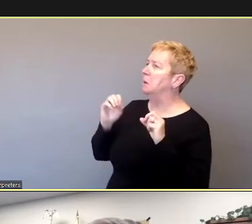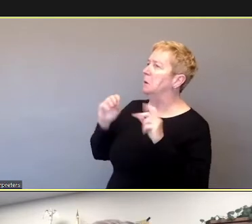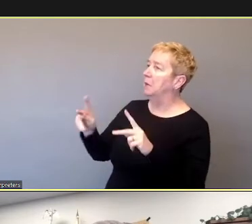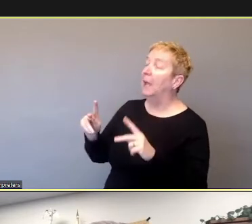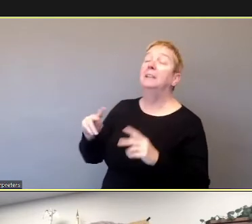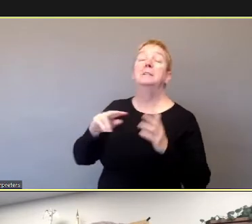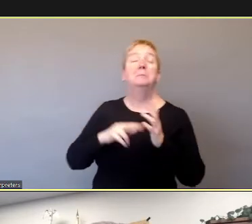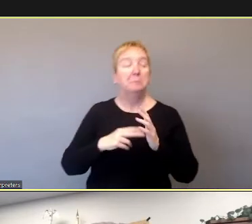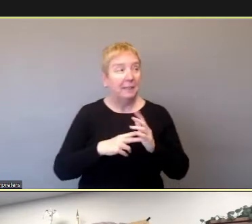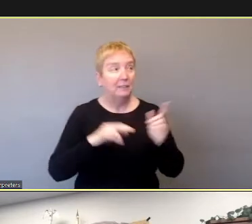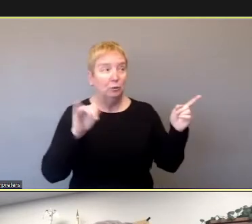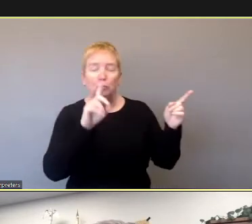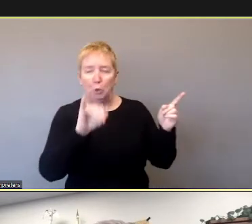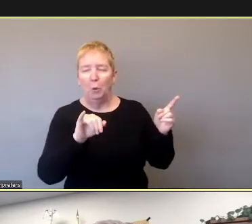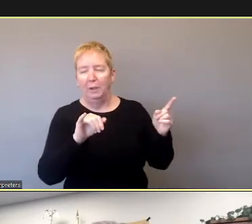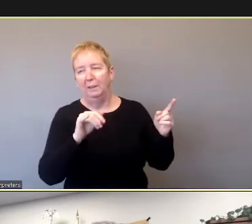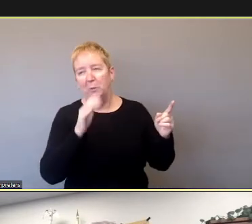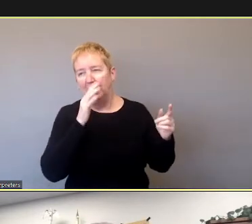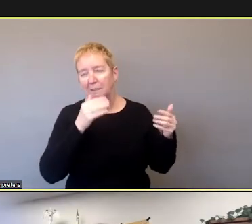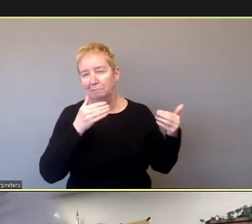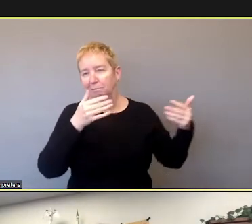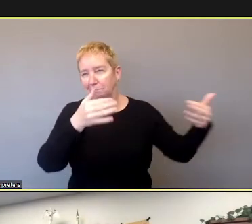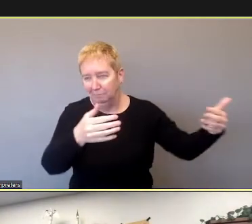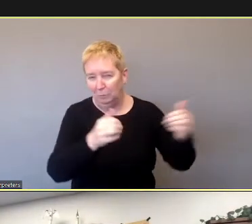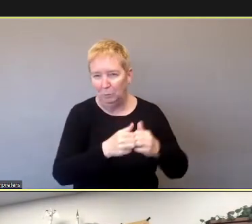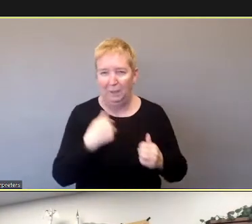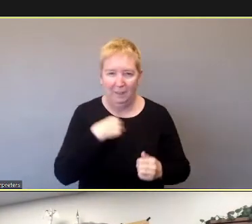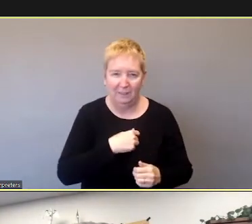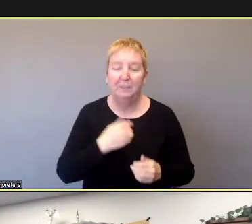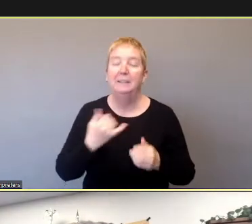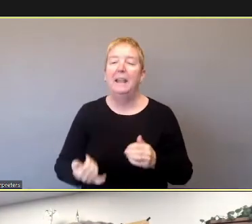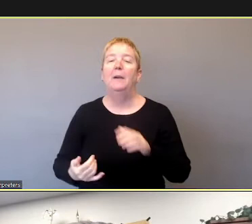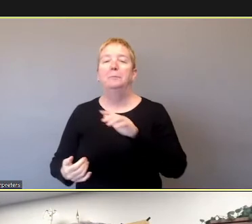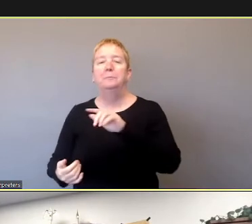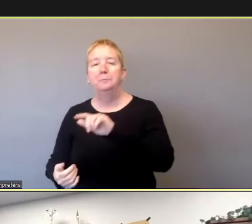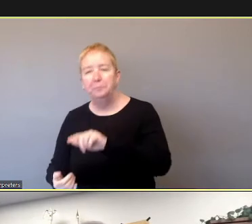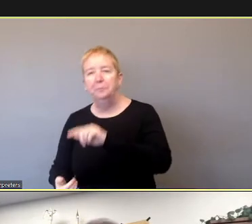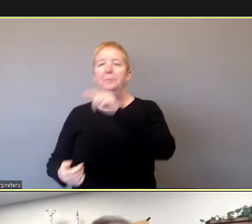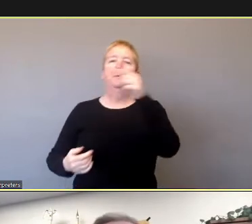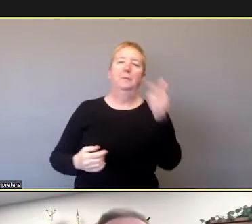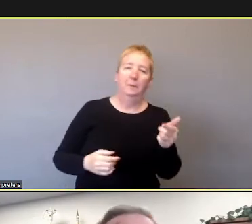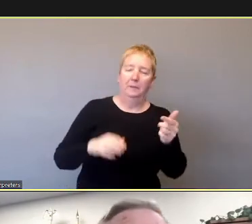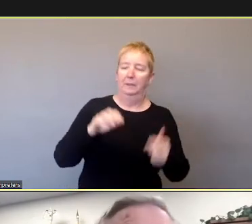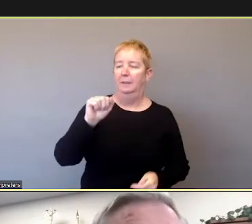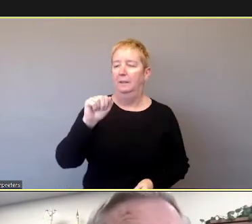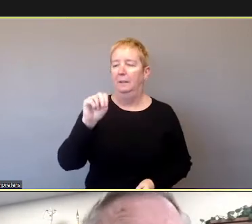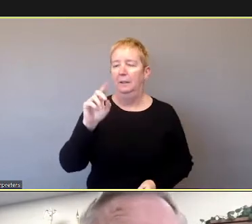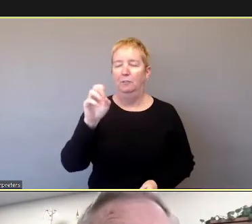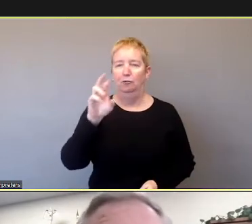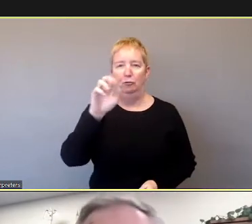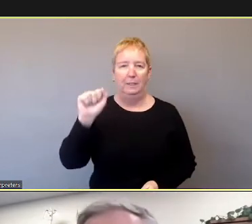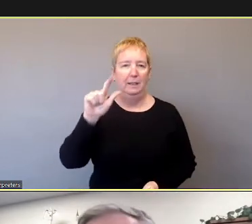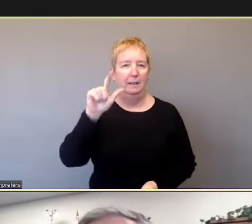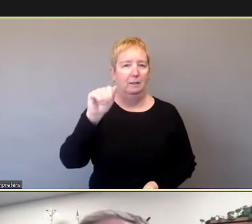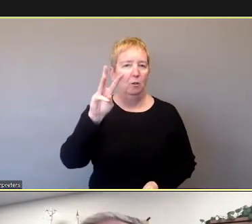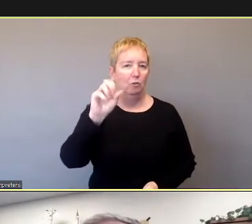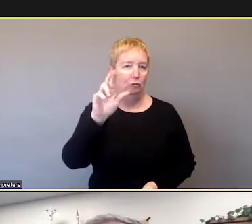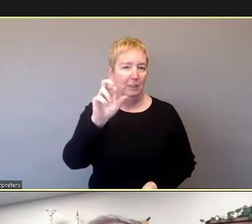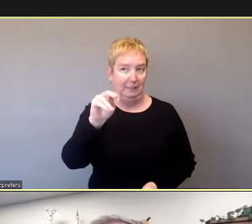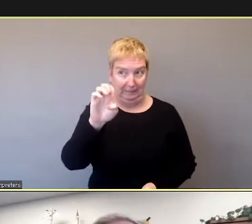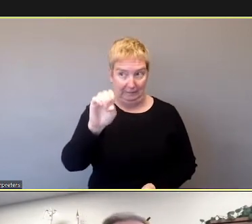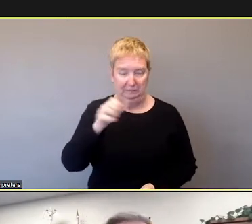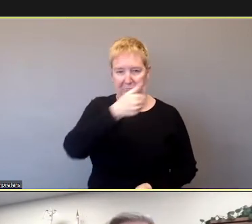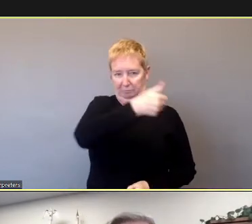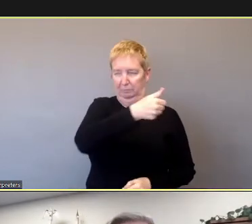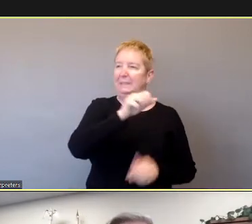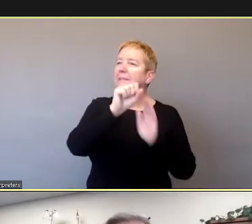up. Next is Andrea Lawrence, moving from right to left. Andrea is also a state employee. She is at